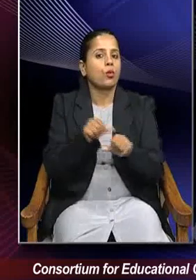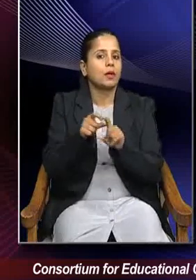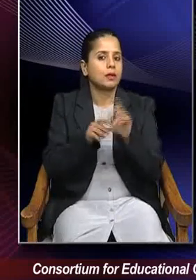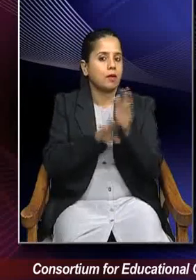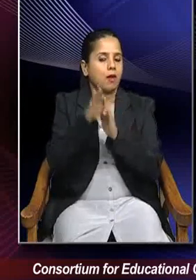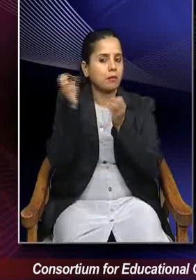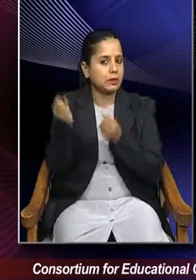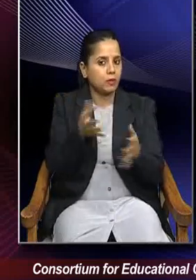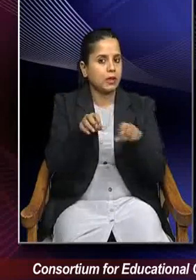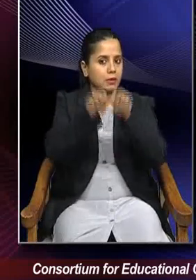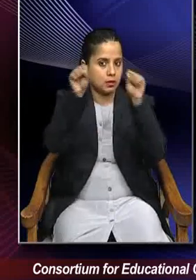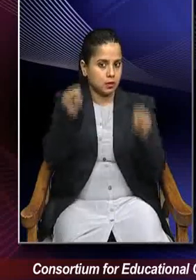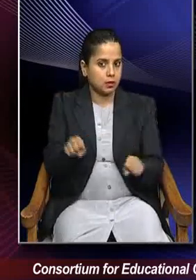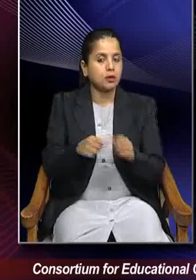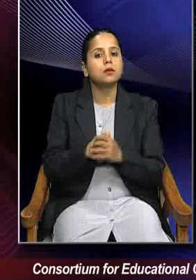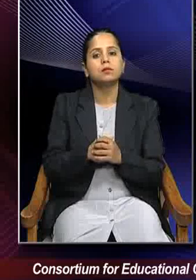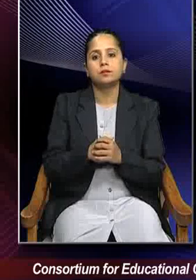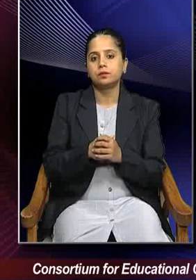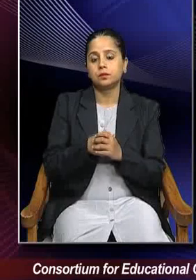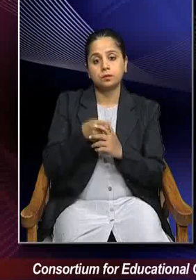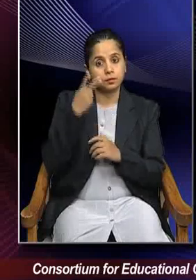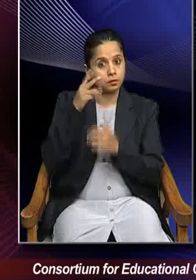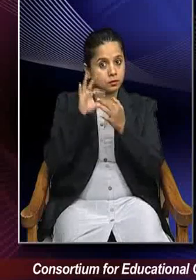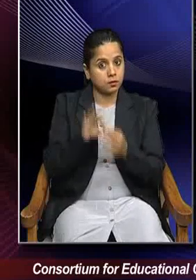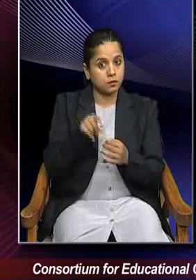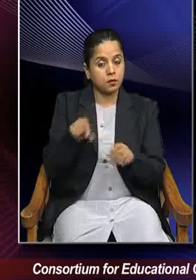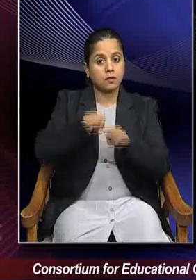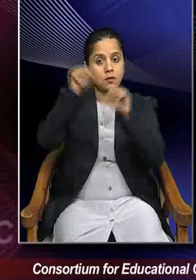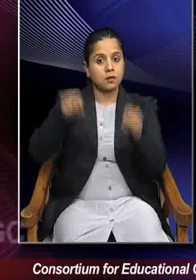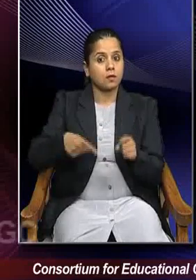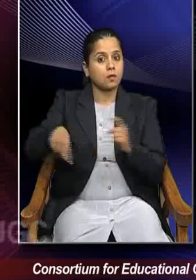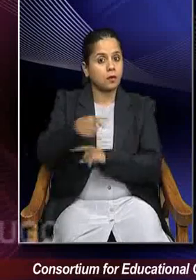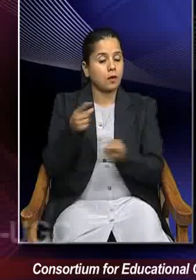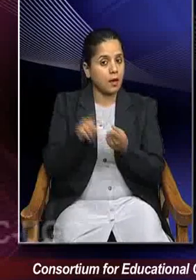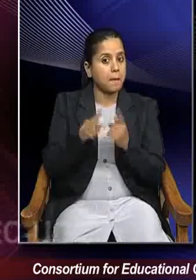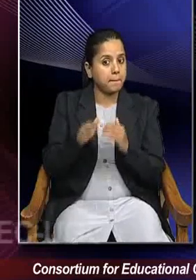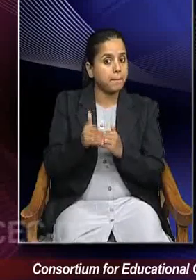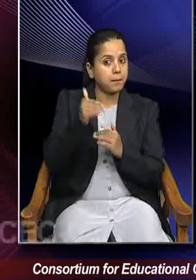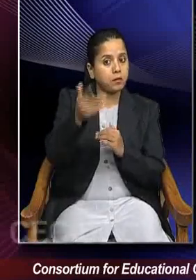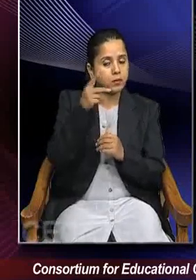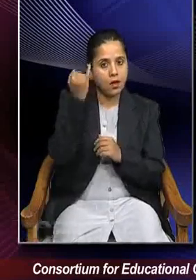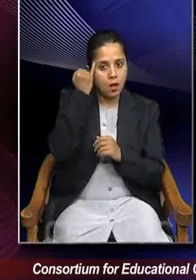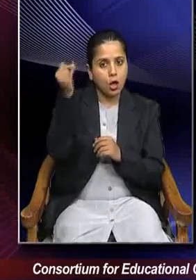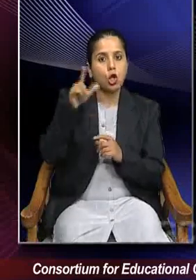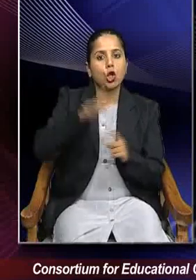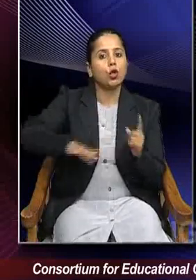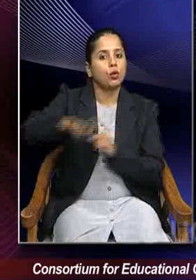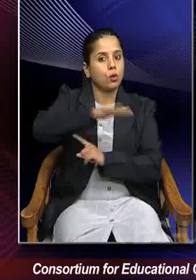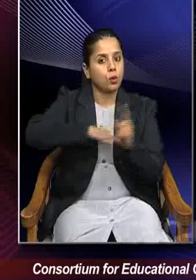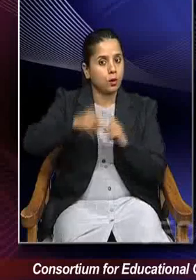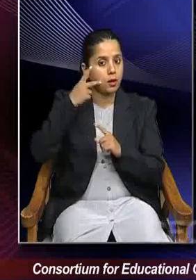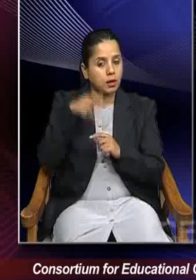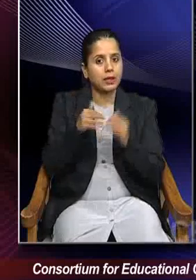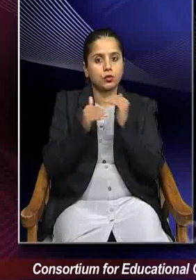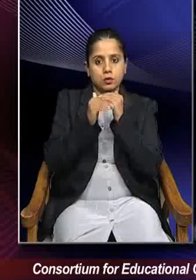delivery system. And with this kind of system in place, the idea of localization of